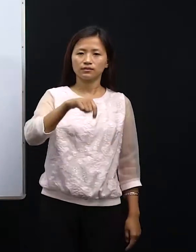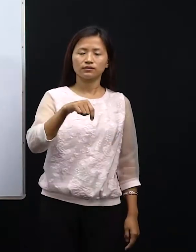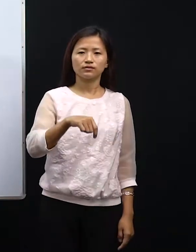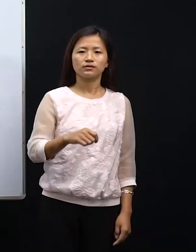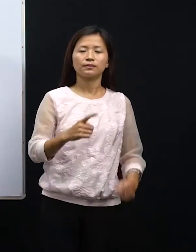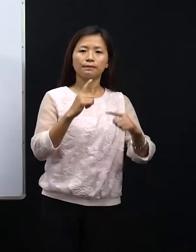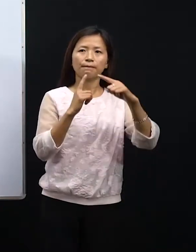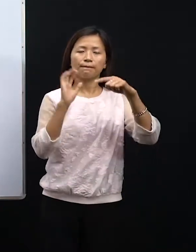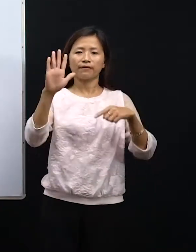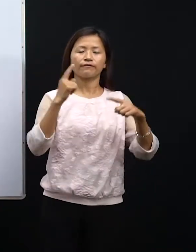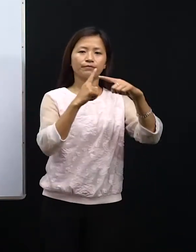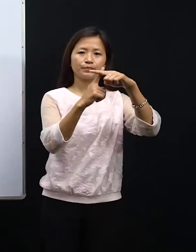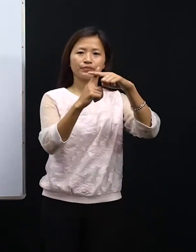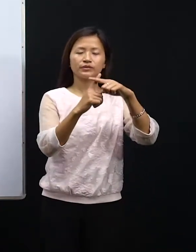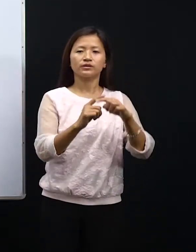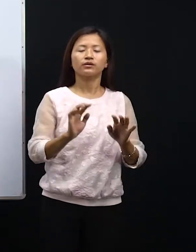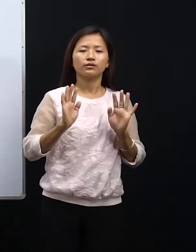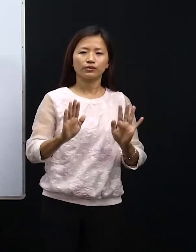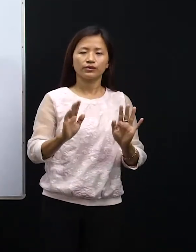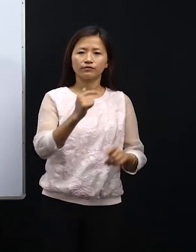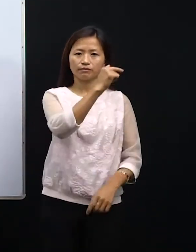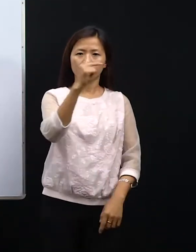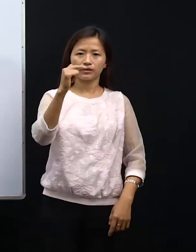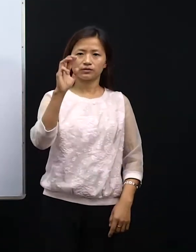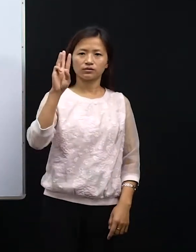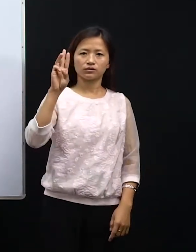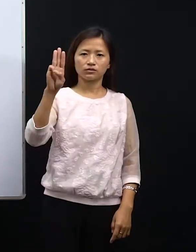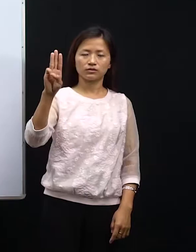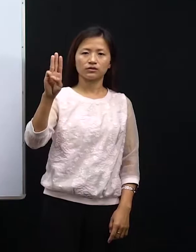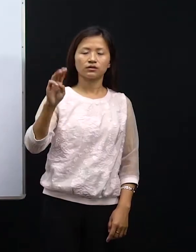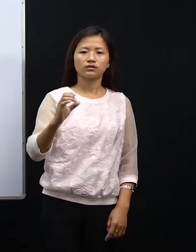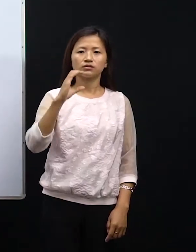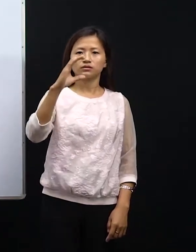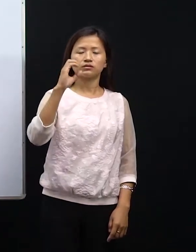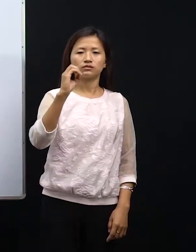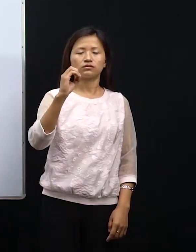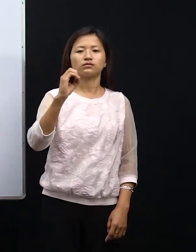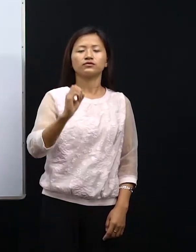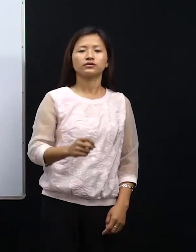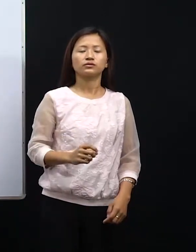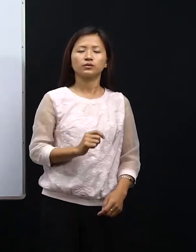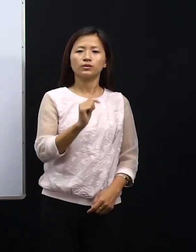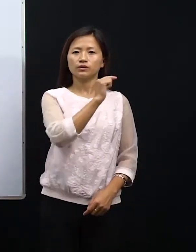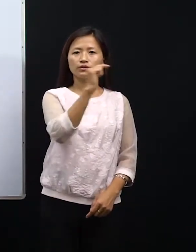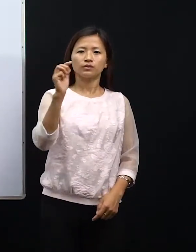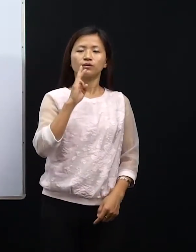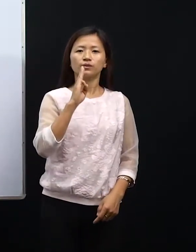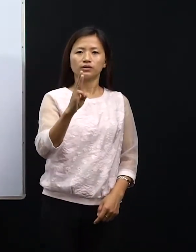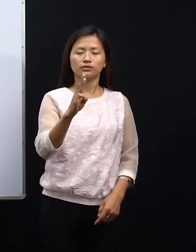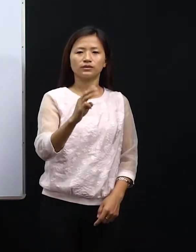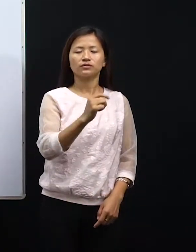plus 5, but here we have minus 3. So your other coefficient will be minus 3.